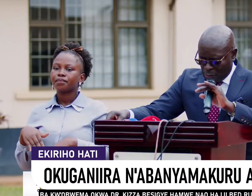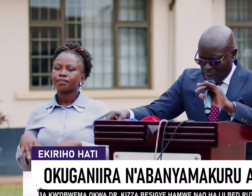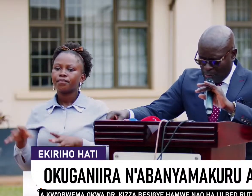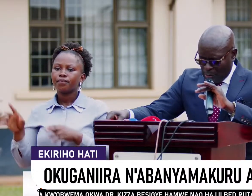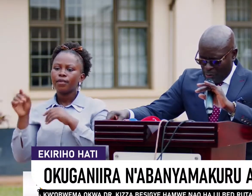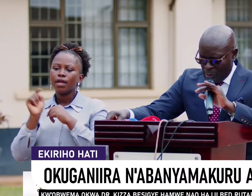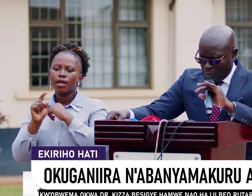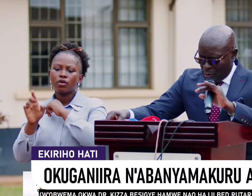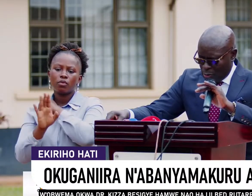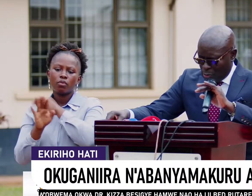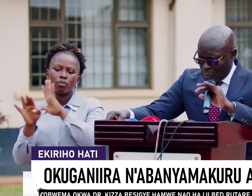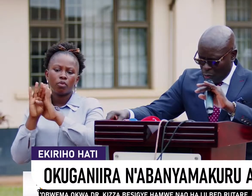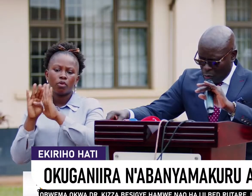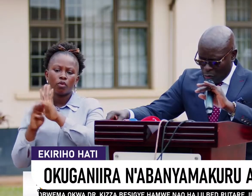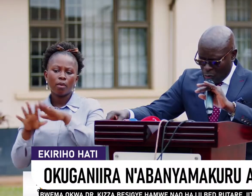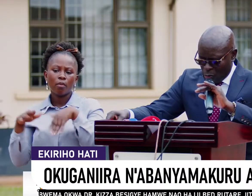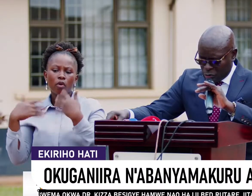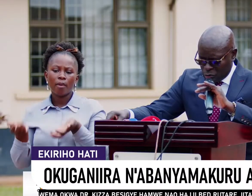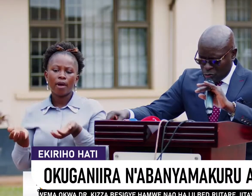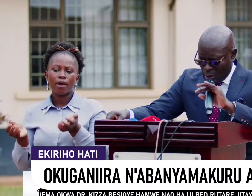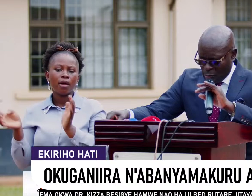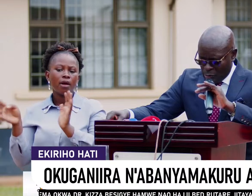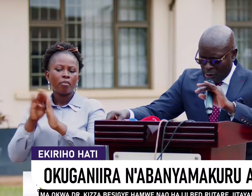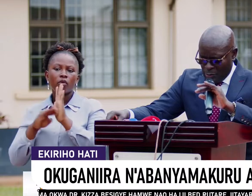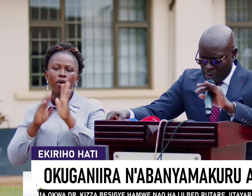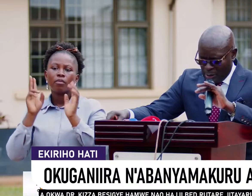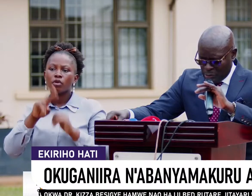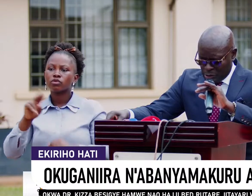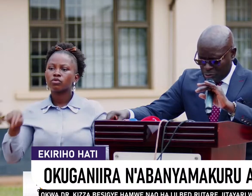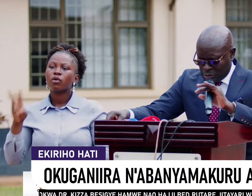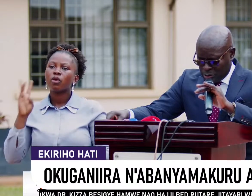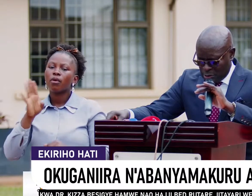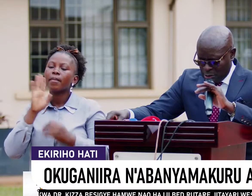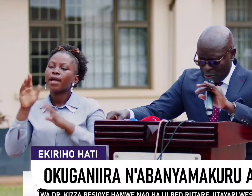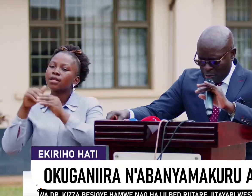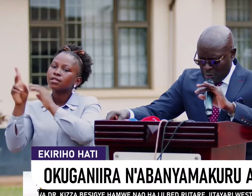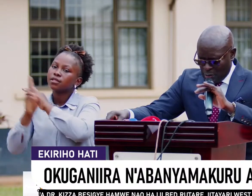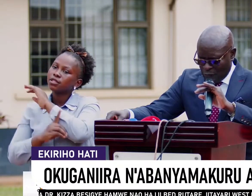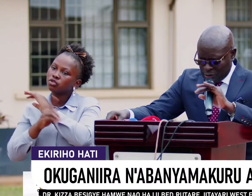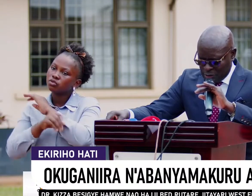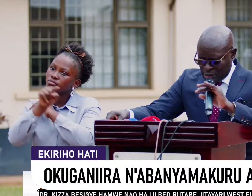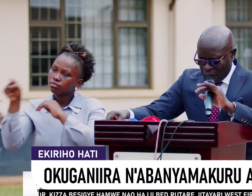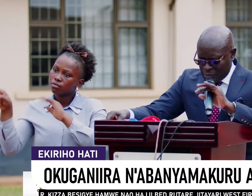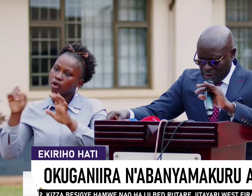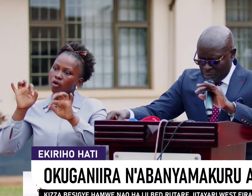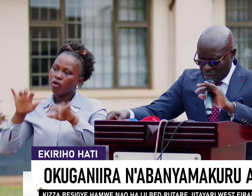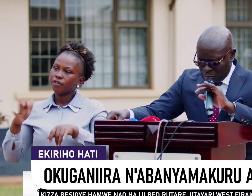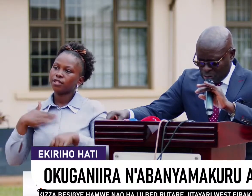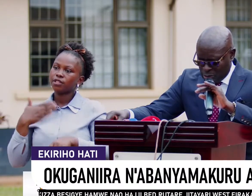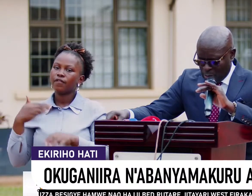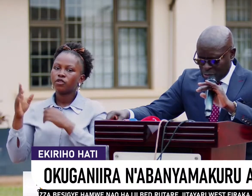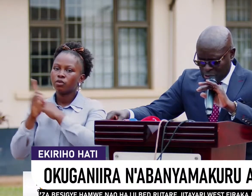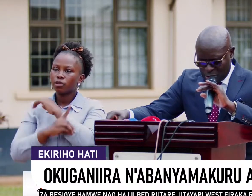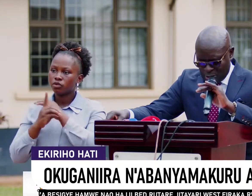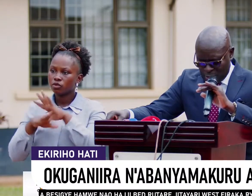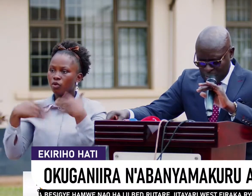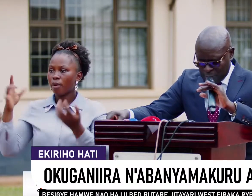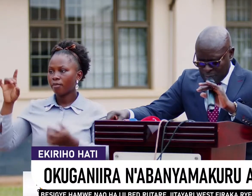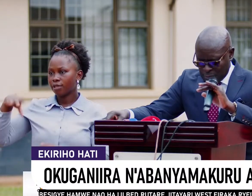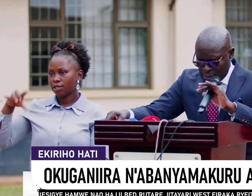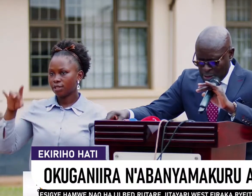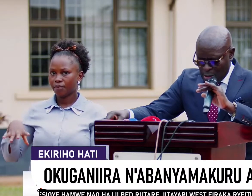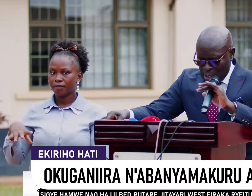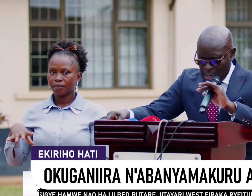this program oba omukolo guno gw'okusunsulwamu genda kubeera mu districts offices zaffe za mu district oba mu city.